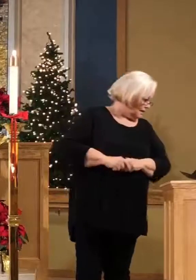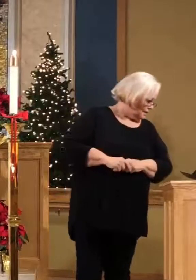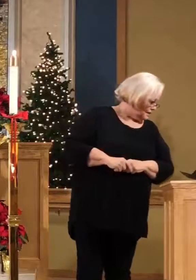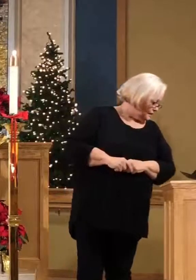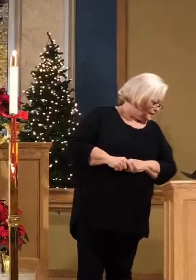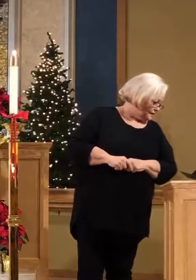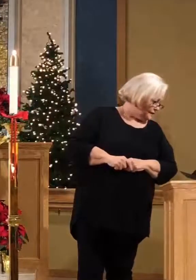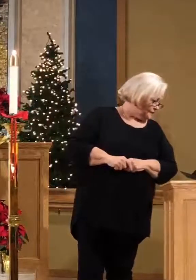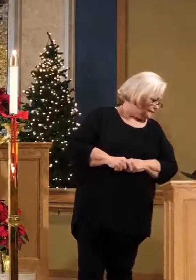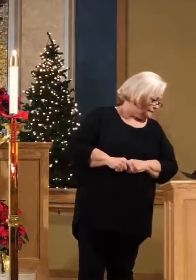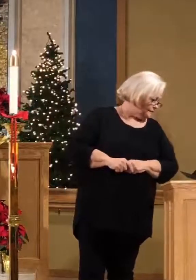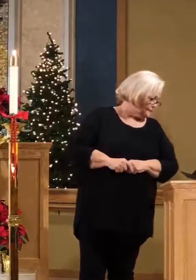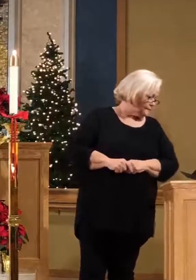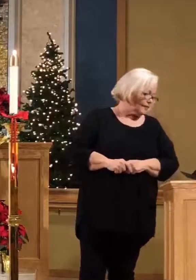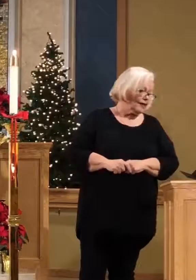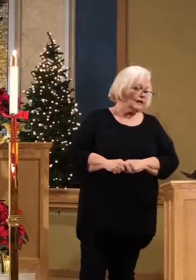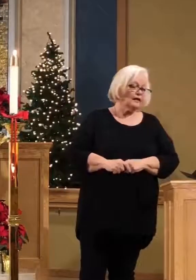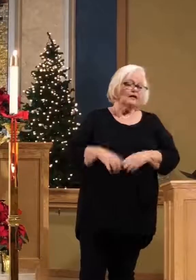light.